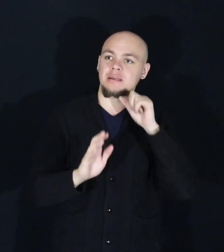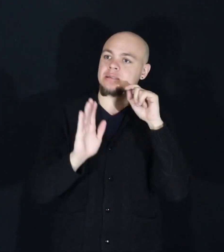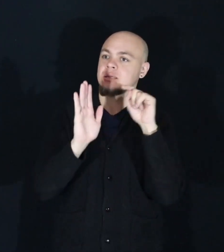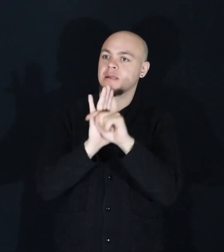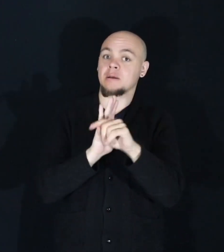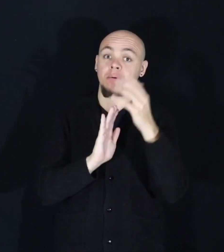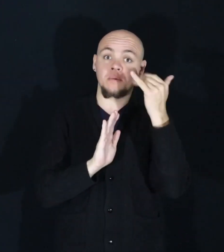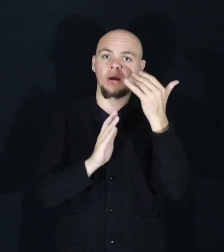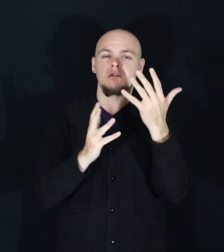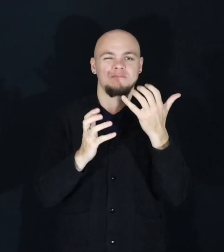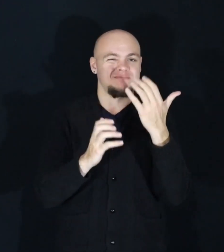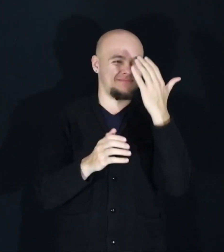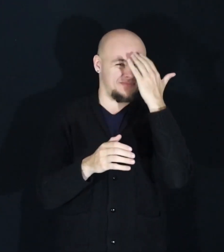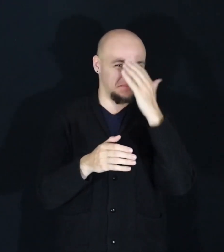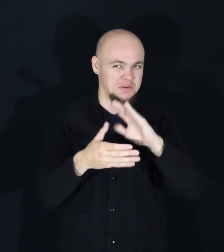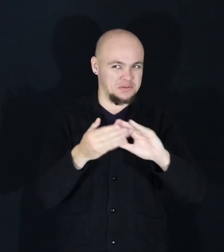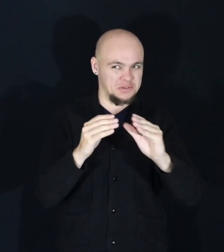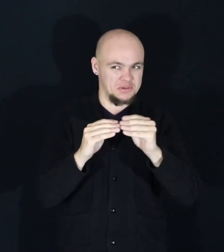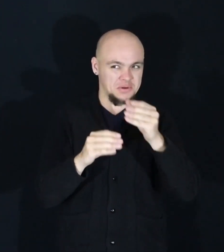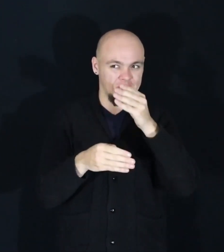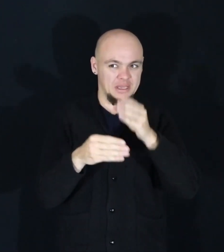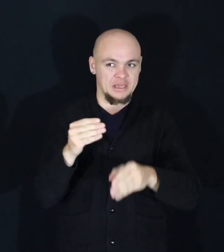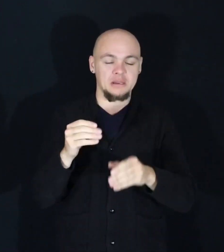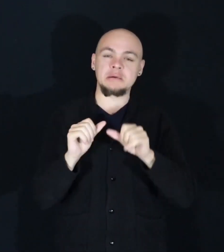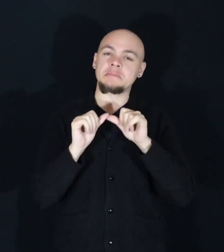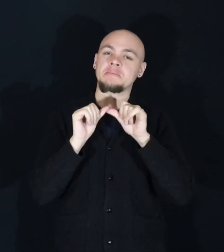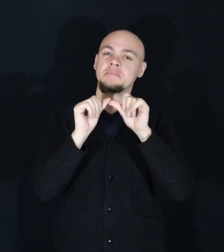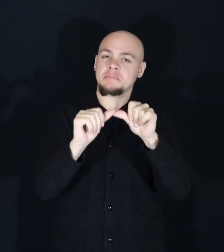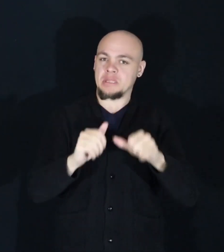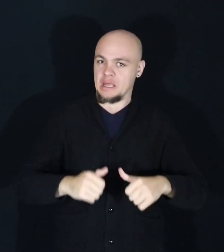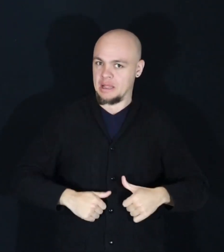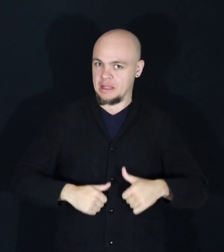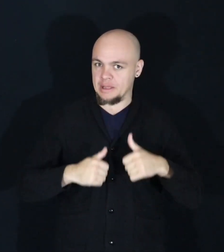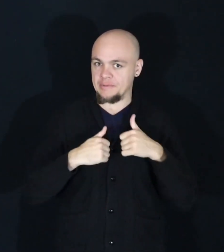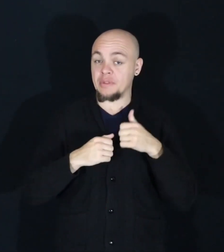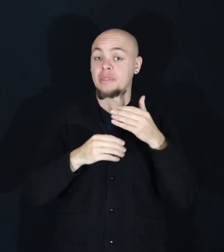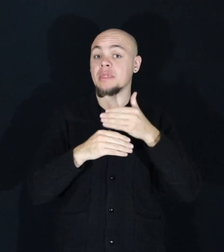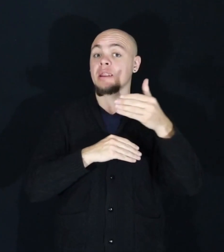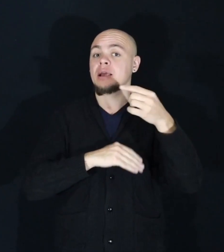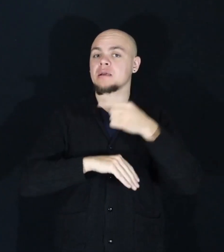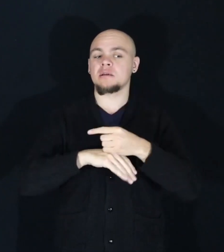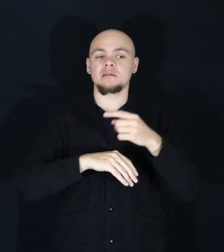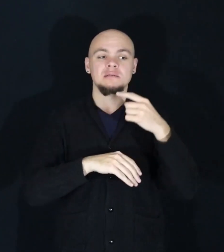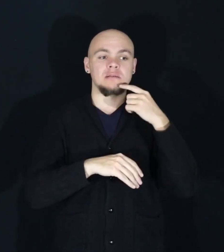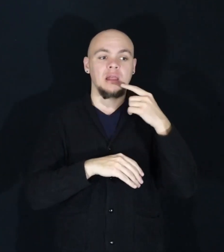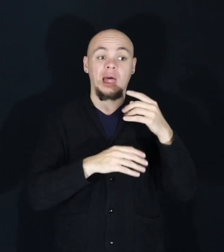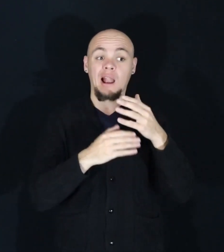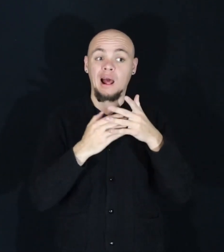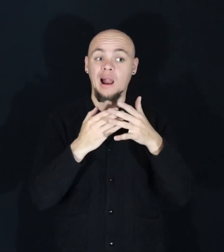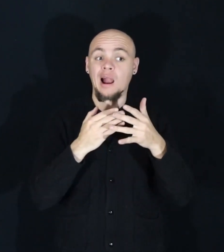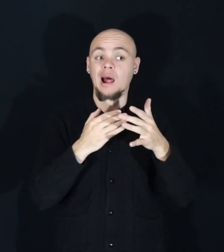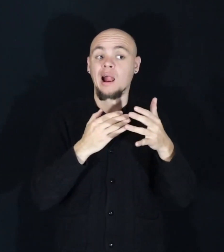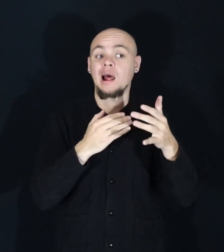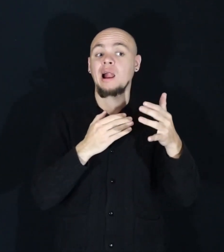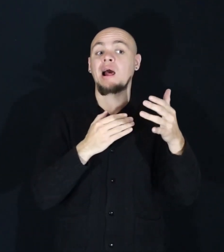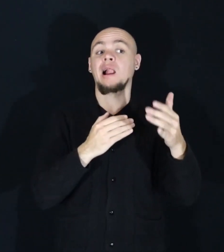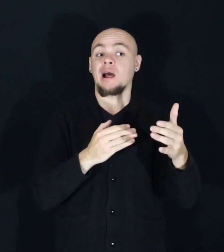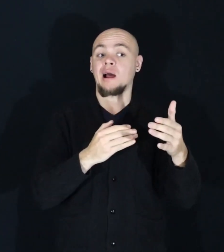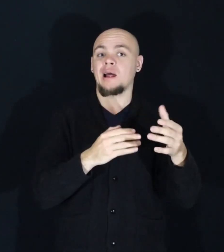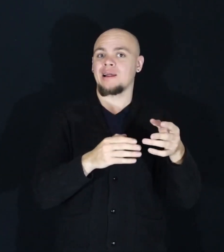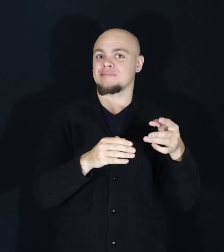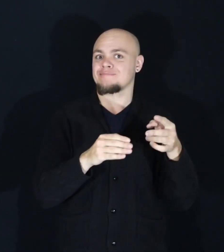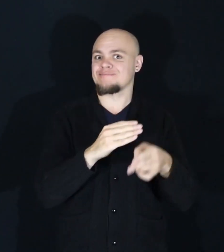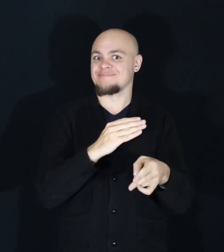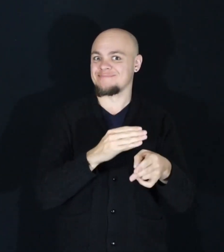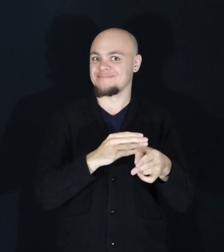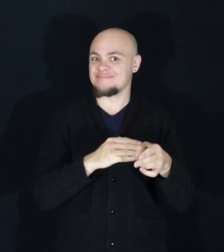will end. And he lets her live on to the next day. The next day again, she tells him the rest of the story. But she ends it